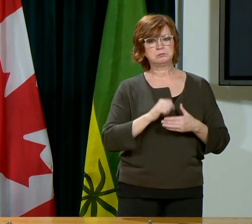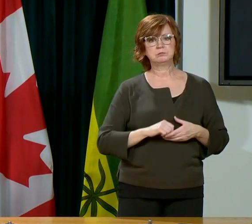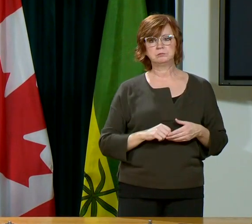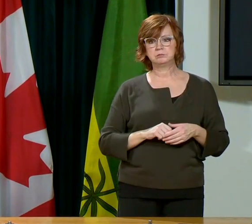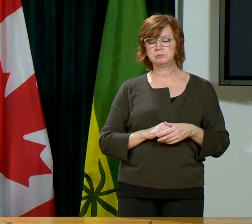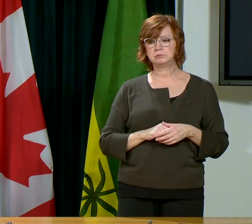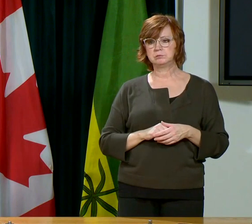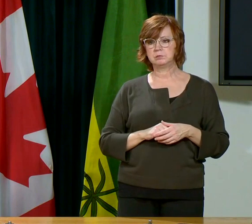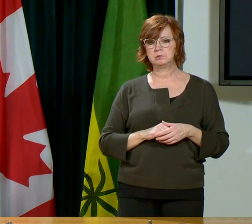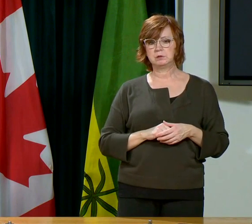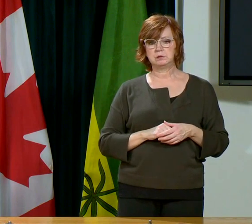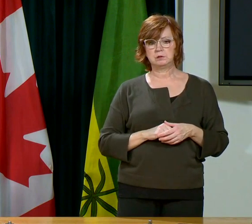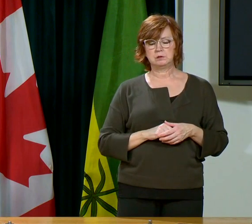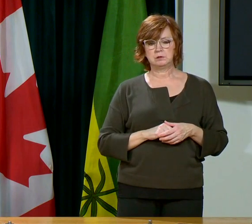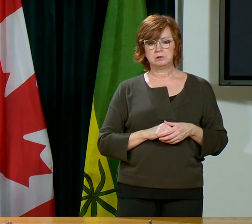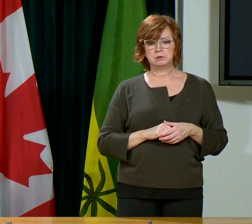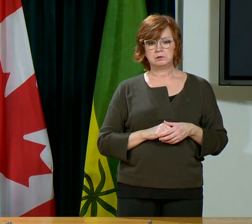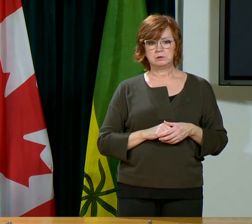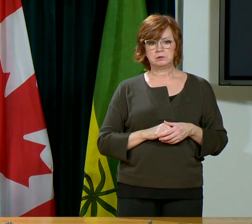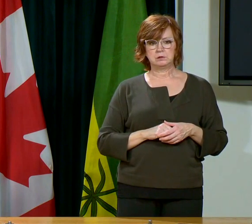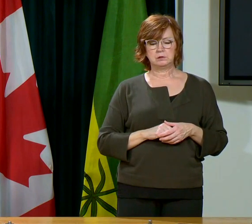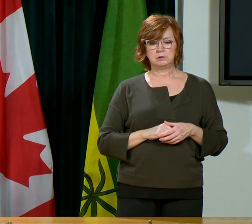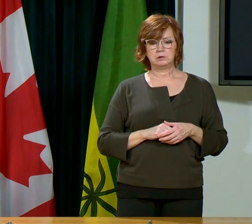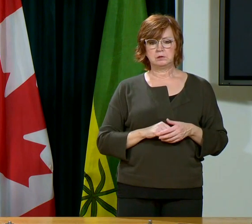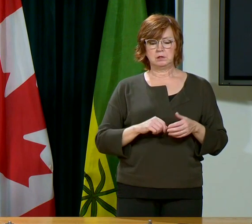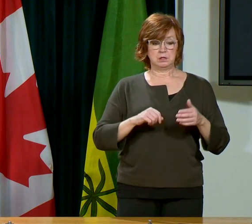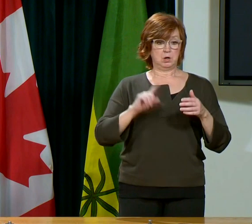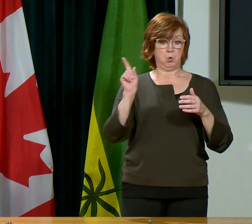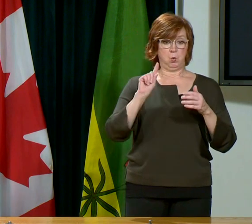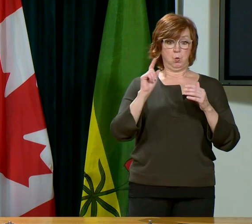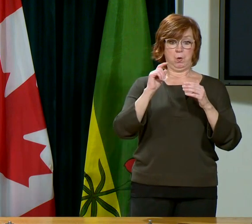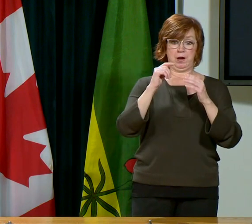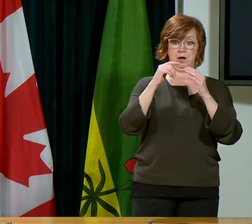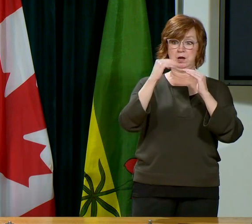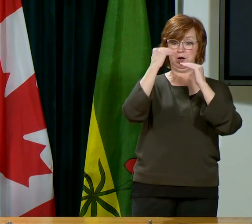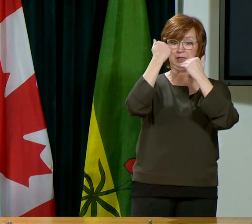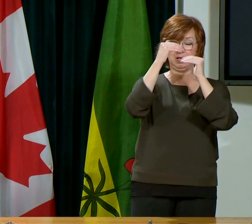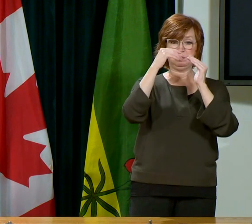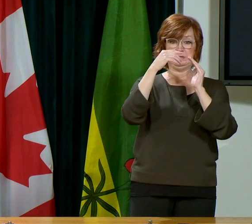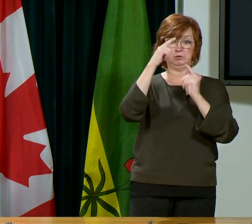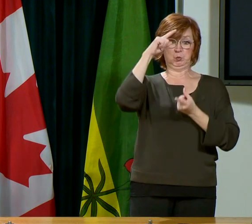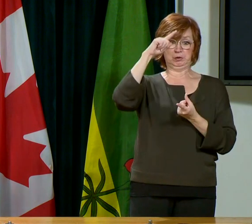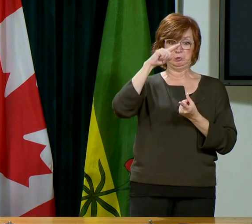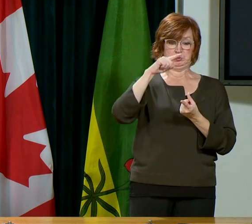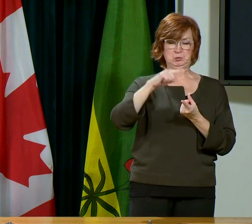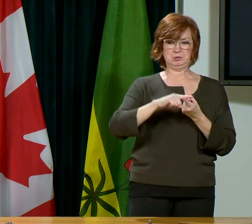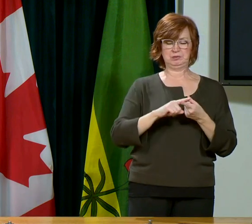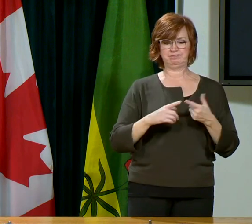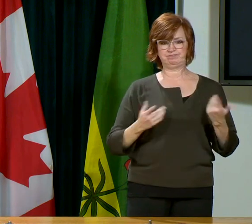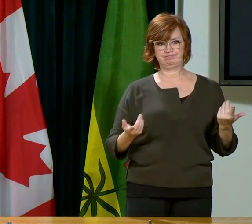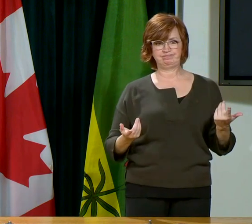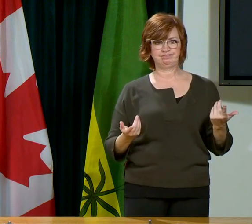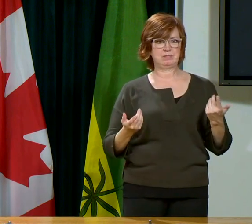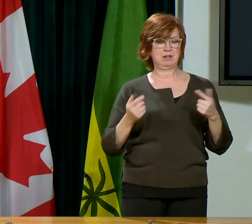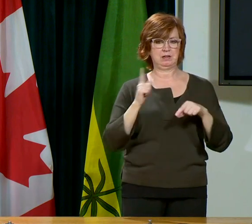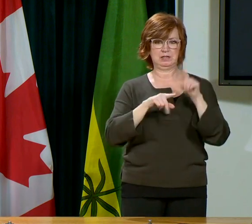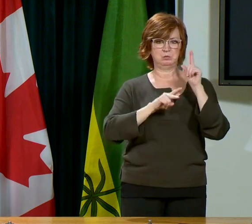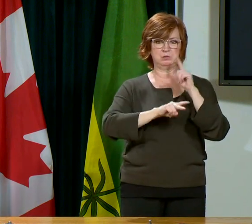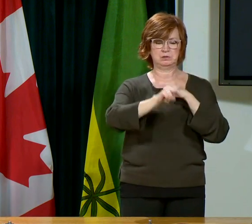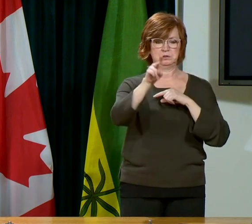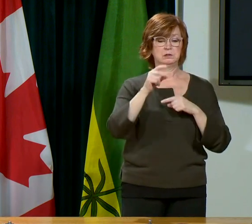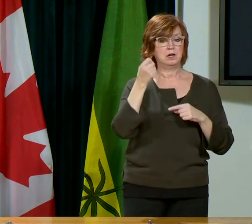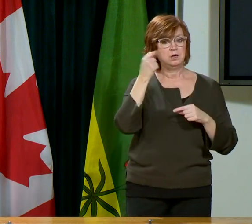just want to underscore that, each province is following a slightly different trajectory. We started